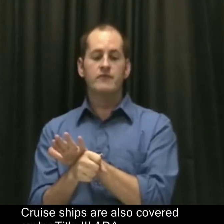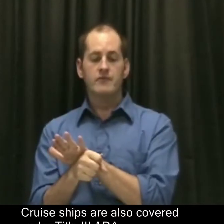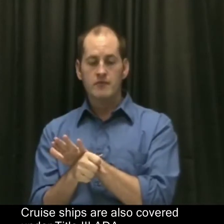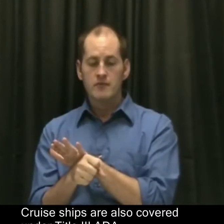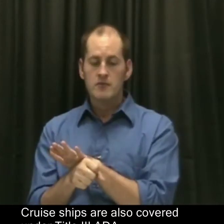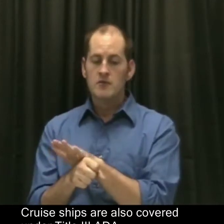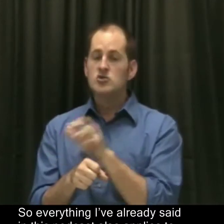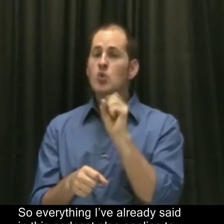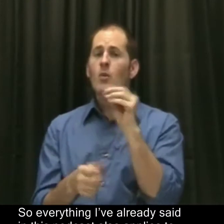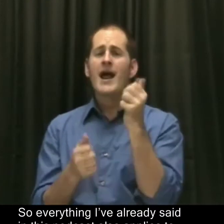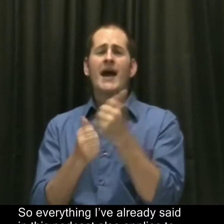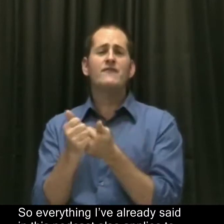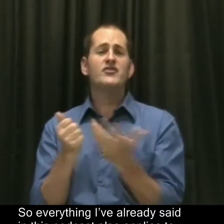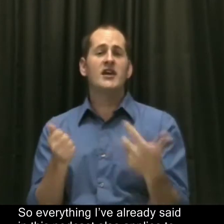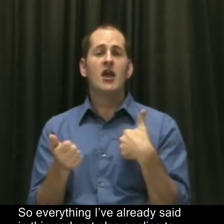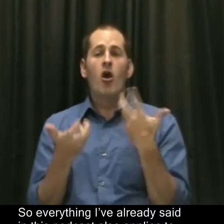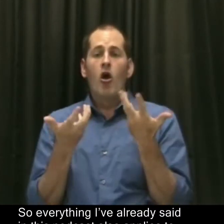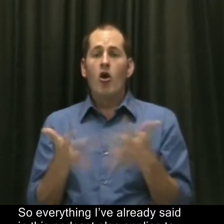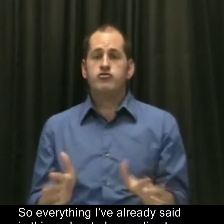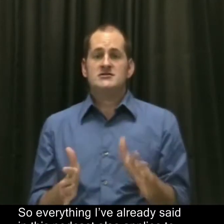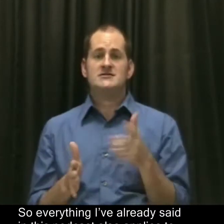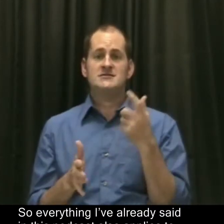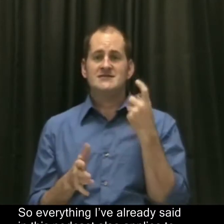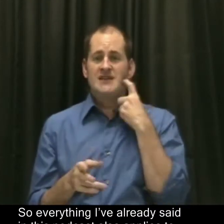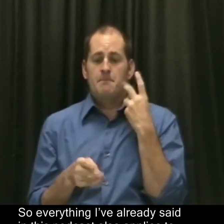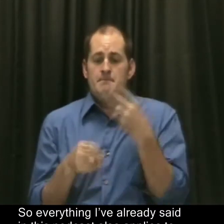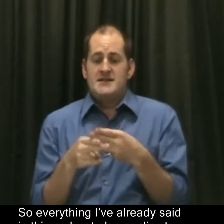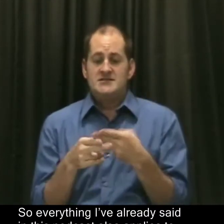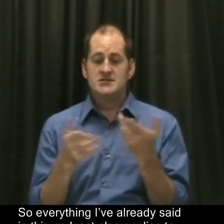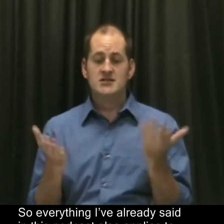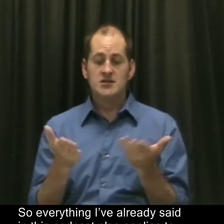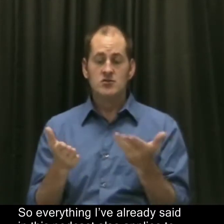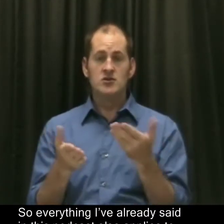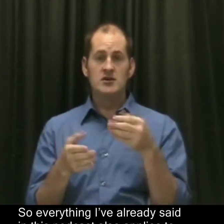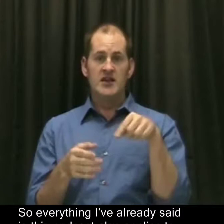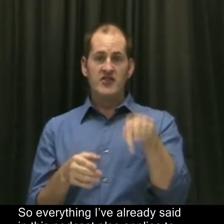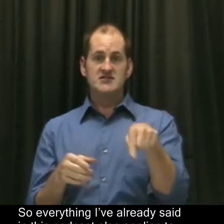So, everything I've already said in this podcast also applies to cruise ships.